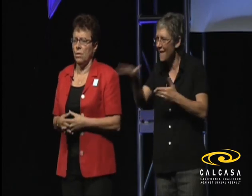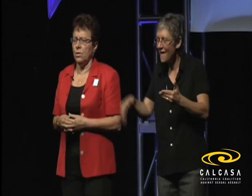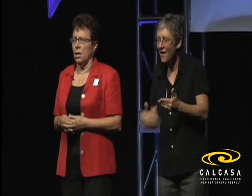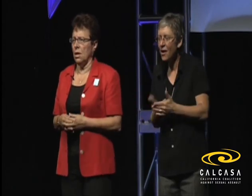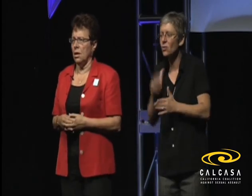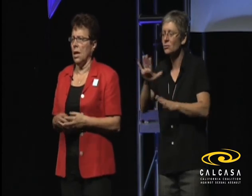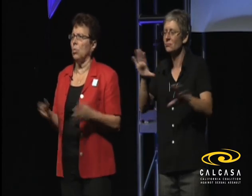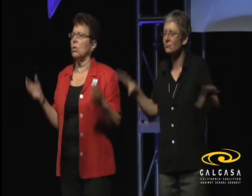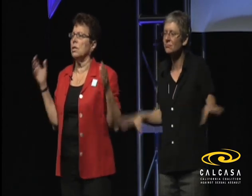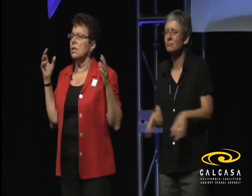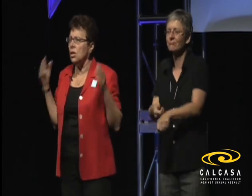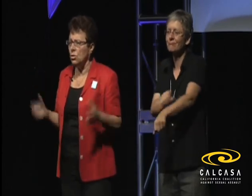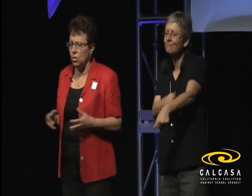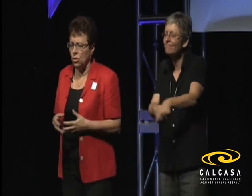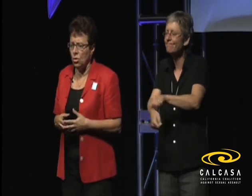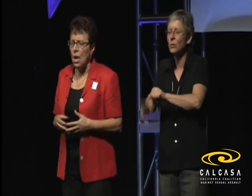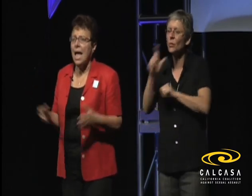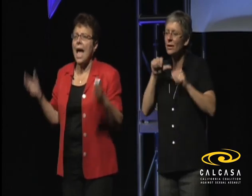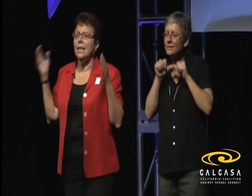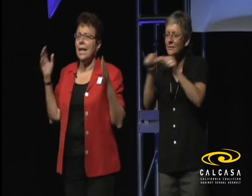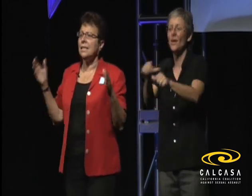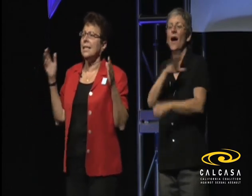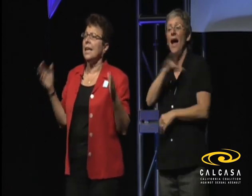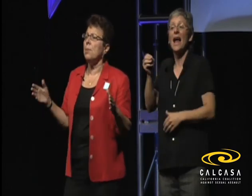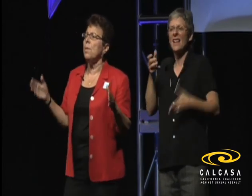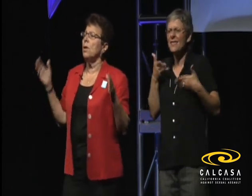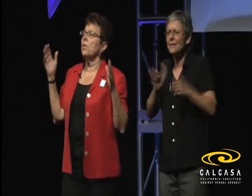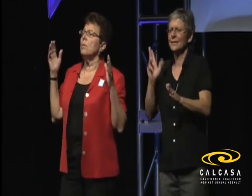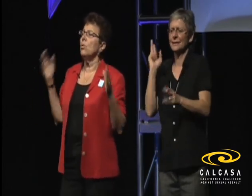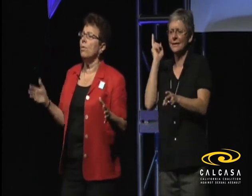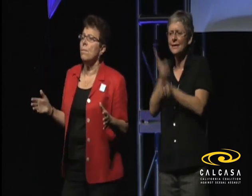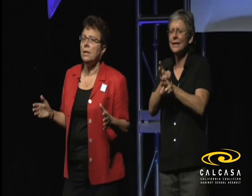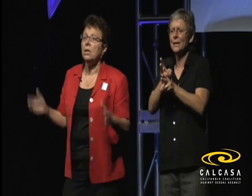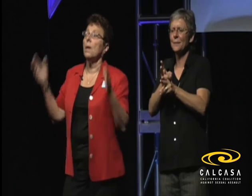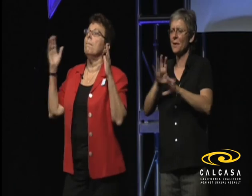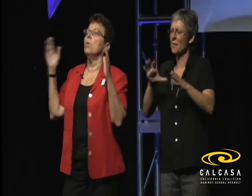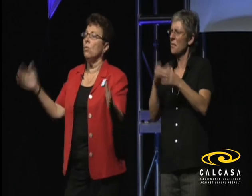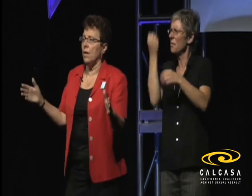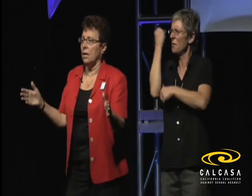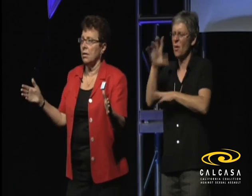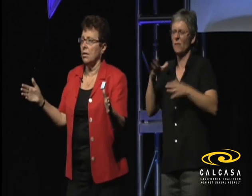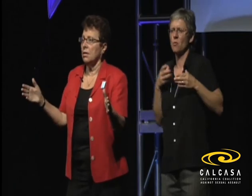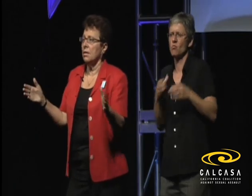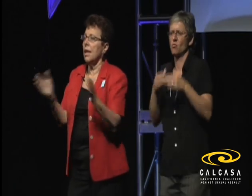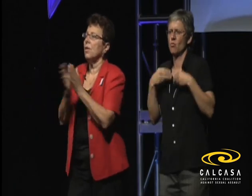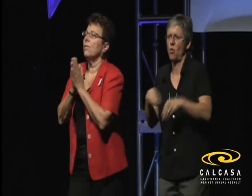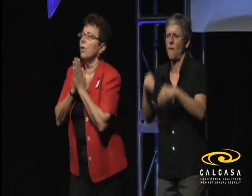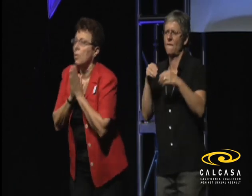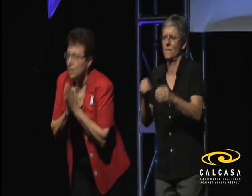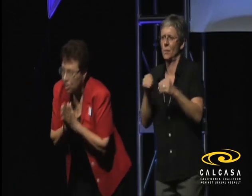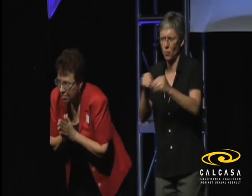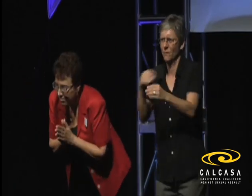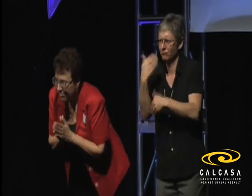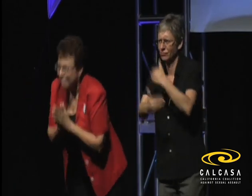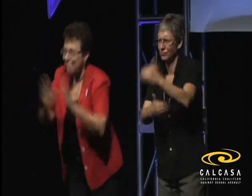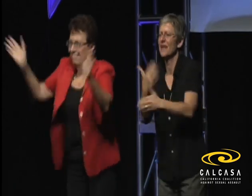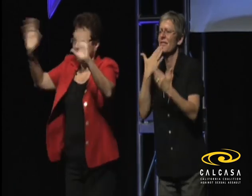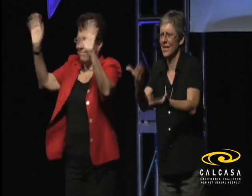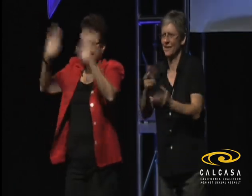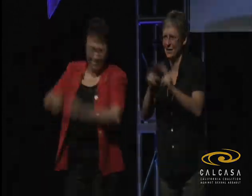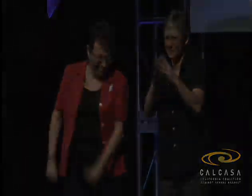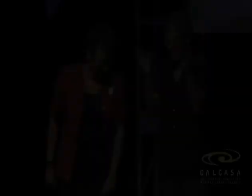that you have done and will continue to do, and let's keep the movement moving. Thank you very much.